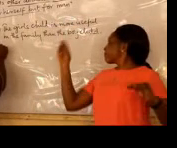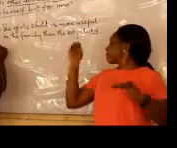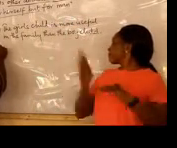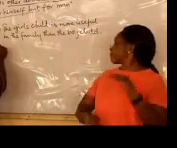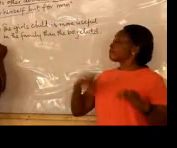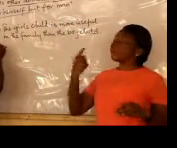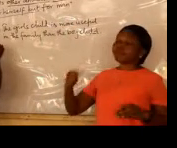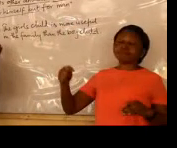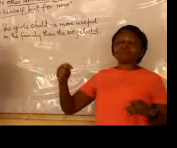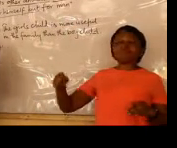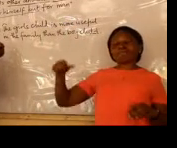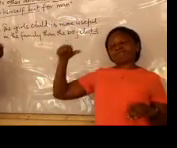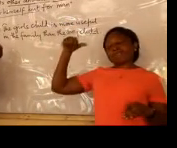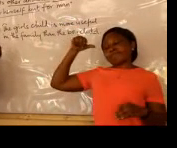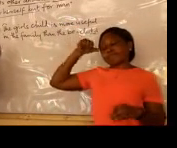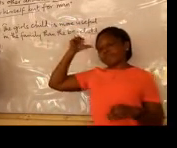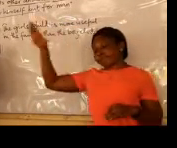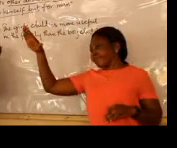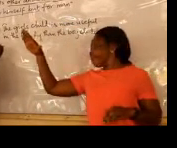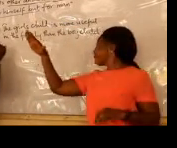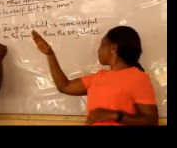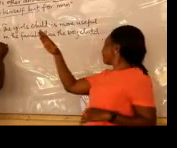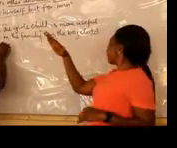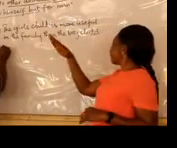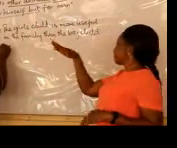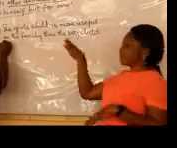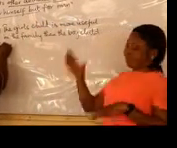to choose one, or you can write the two.